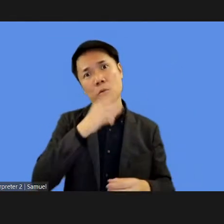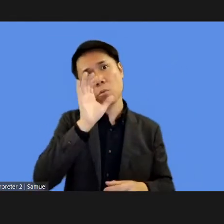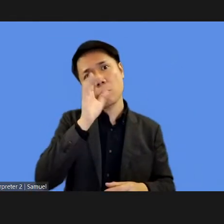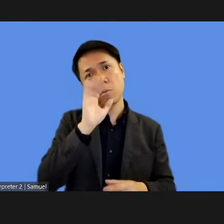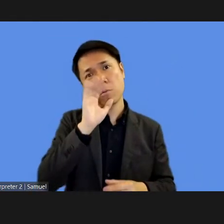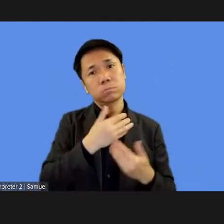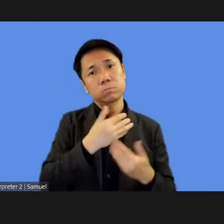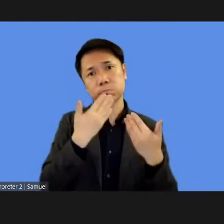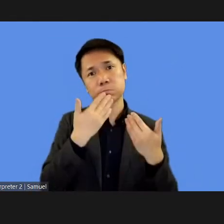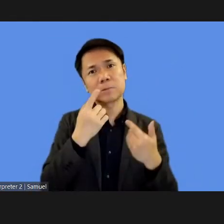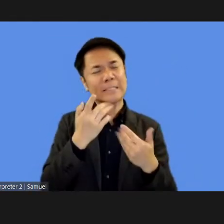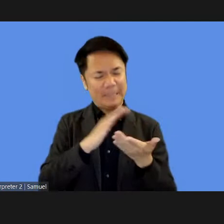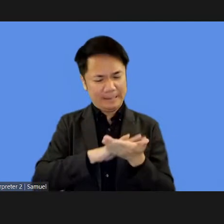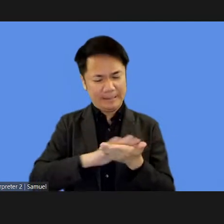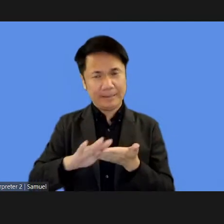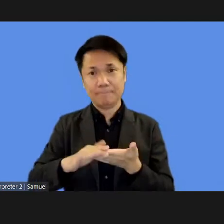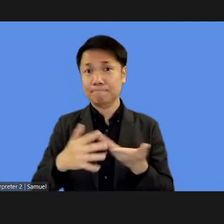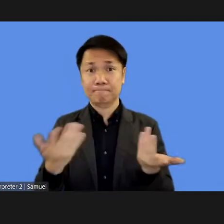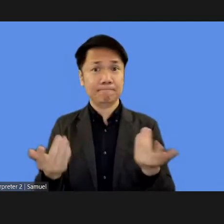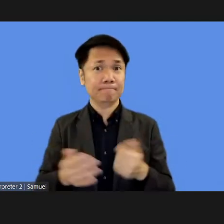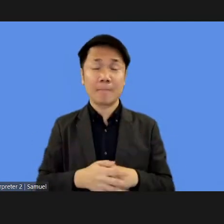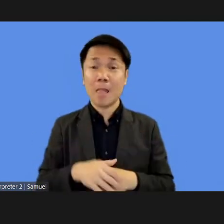the population